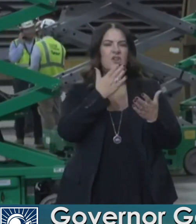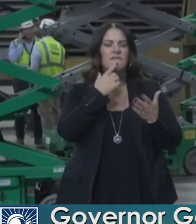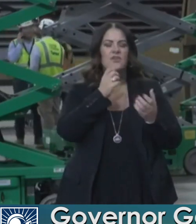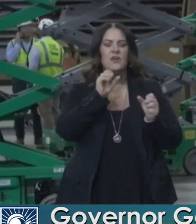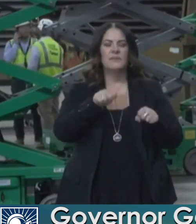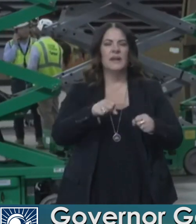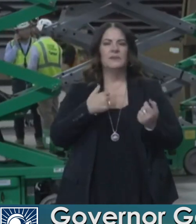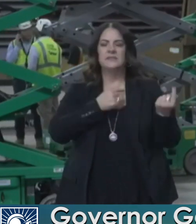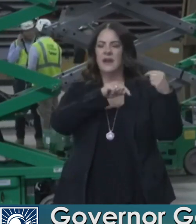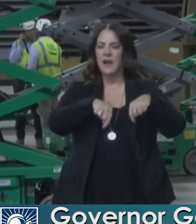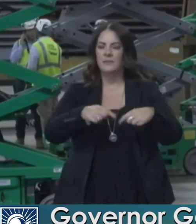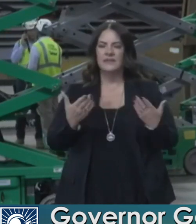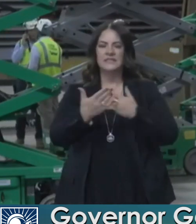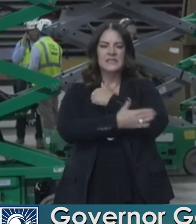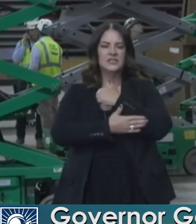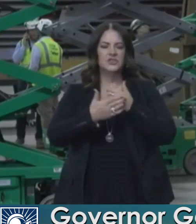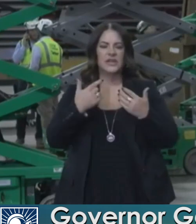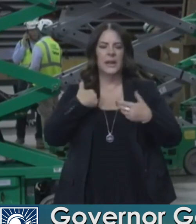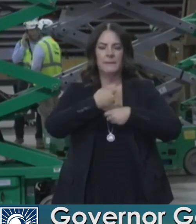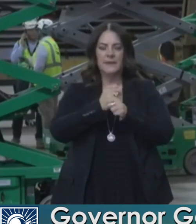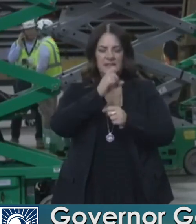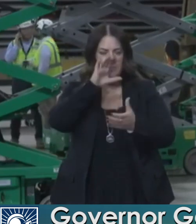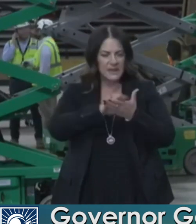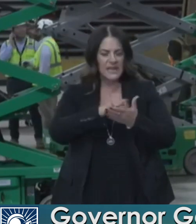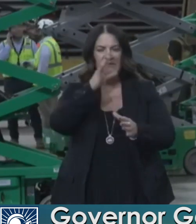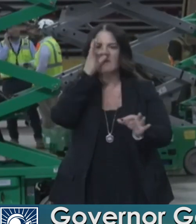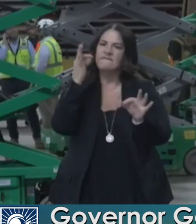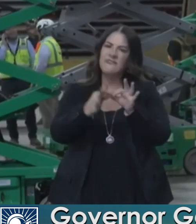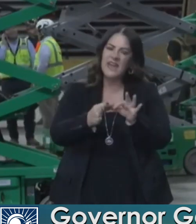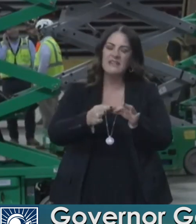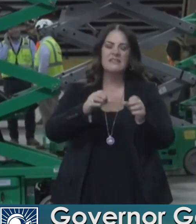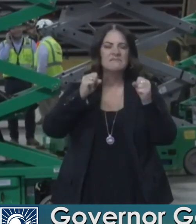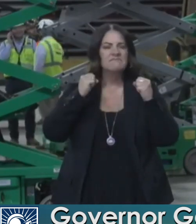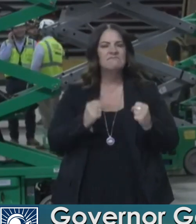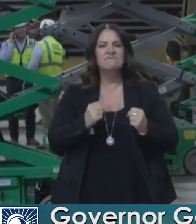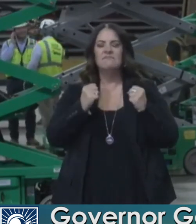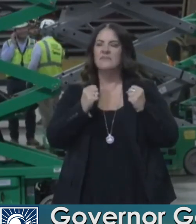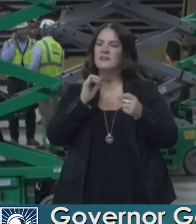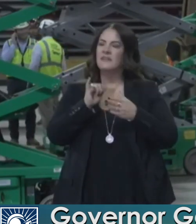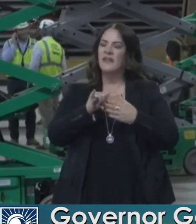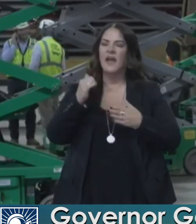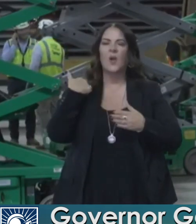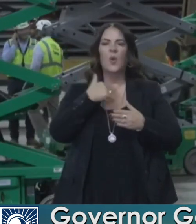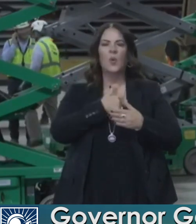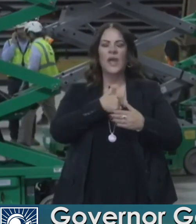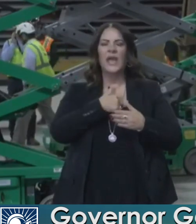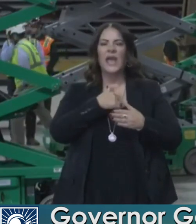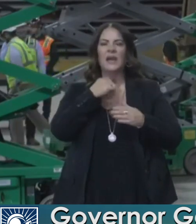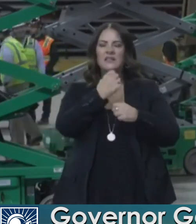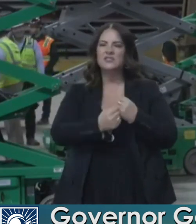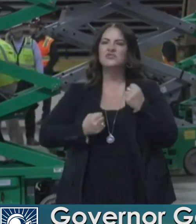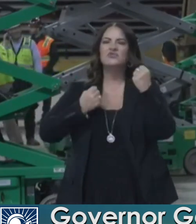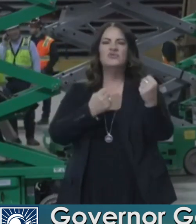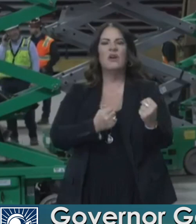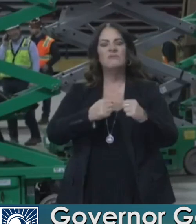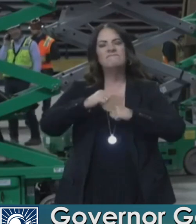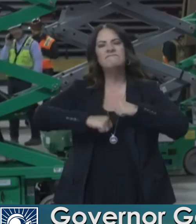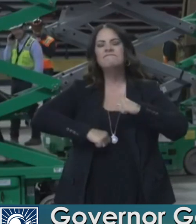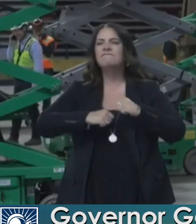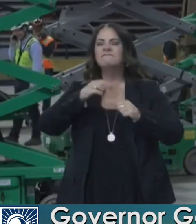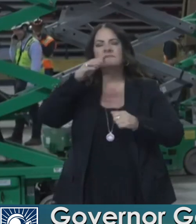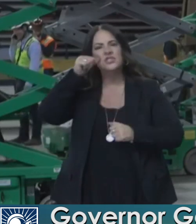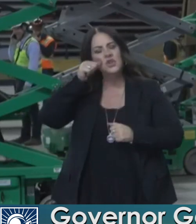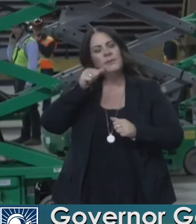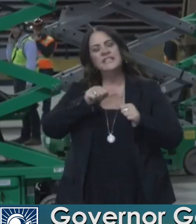have great belief and faith in the ingenuity, the resilience, and the